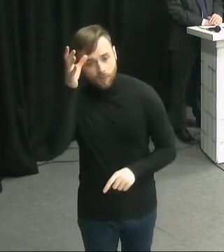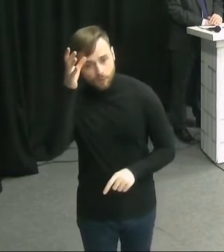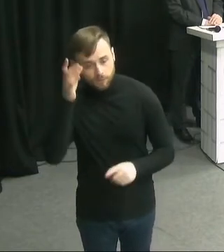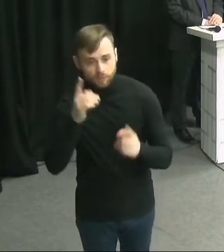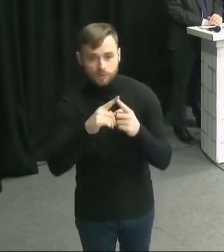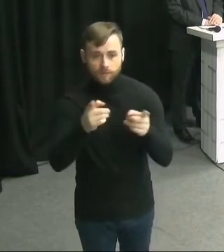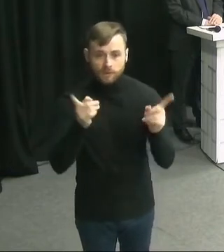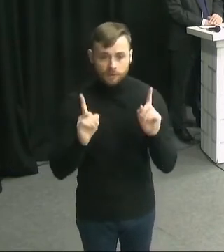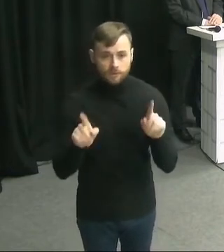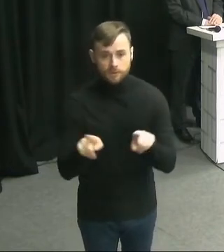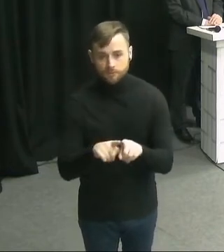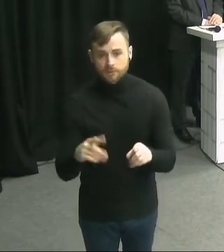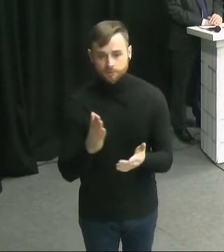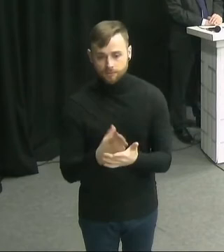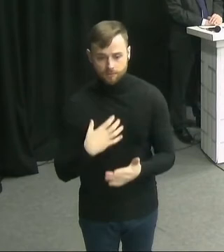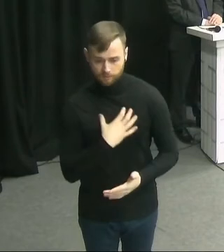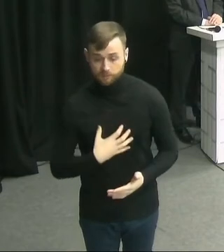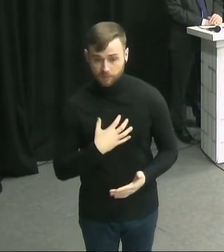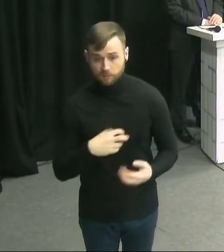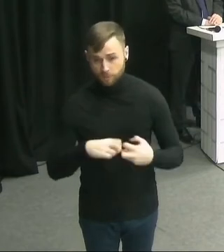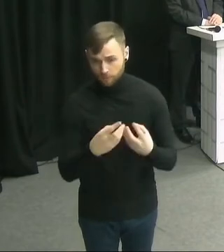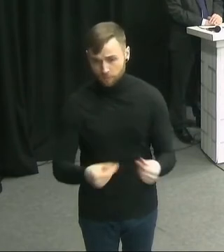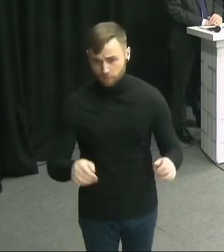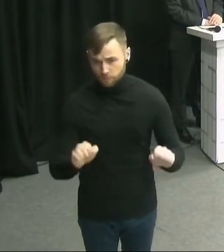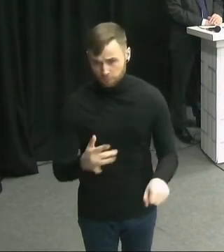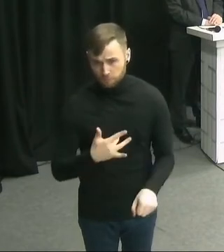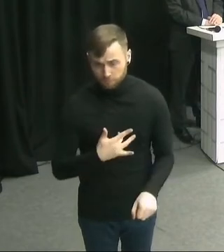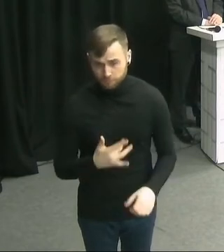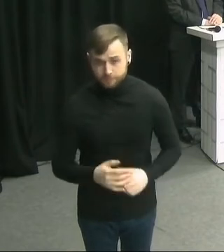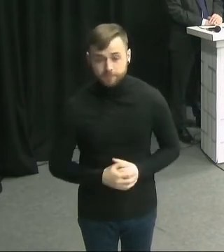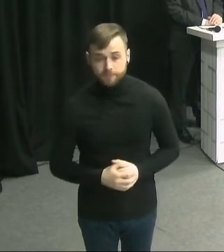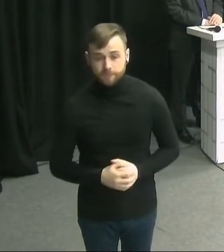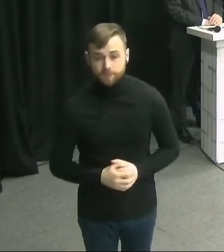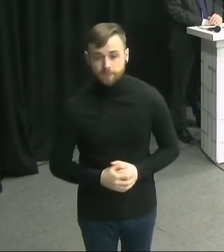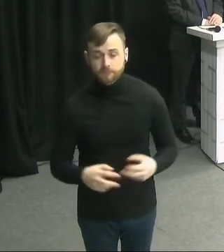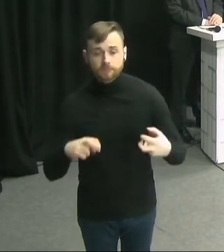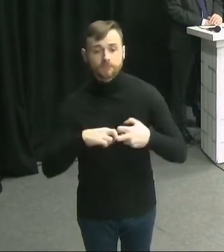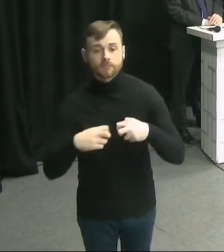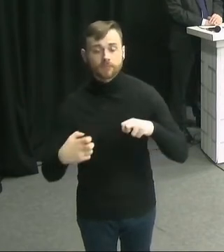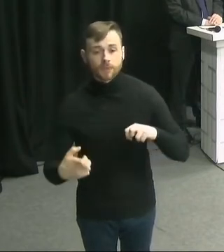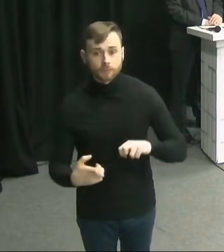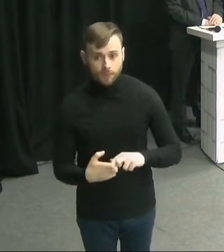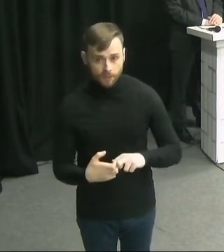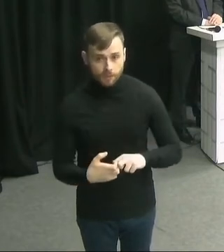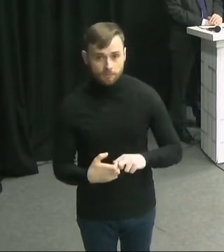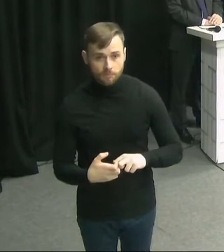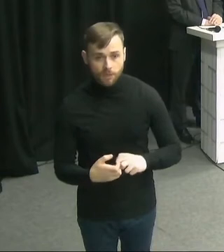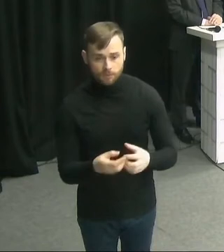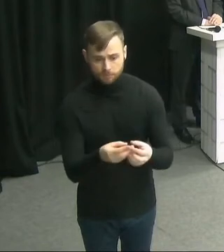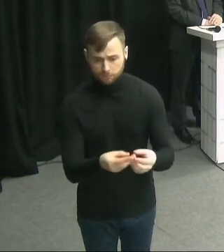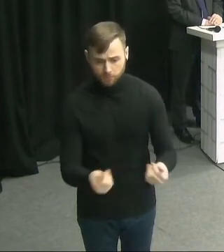There are vast, vast possibilities. We can just look around ourselves and see that there are many famous people